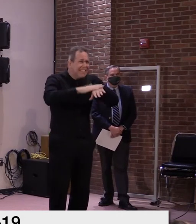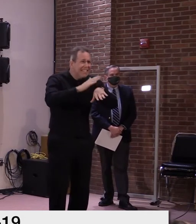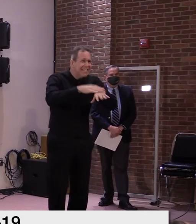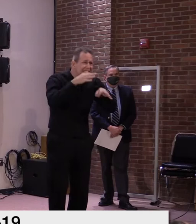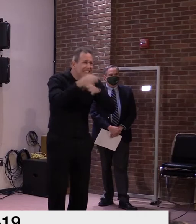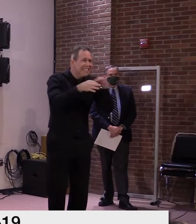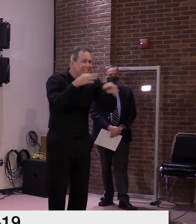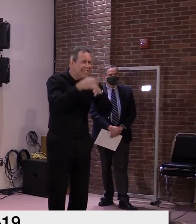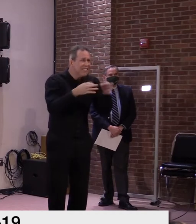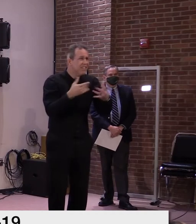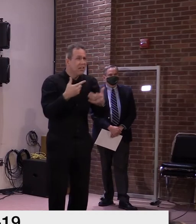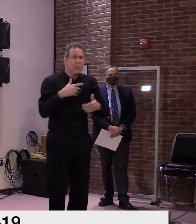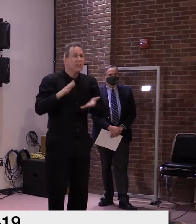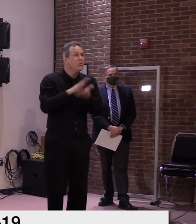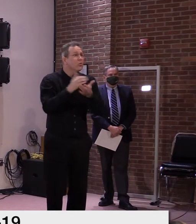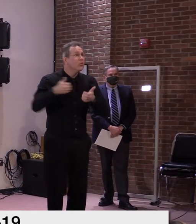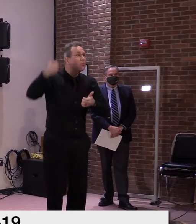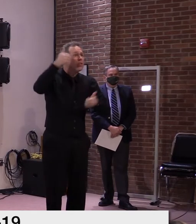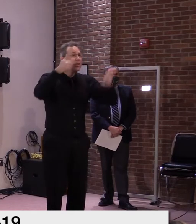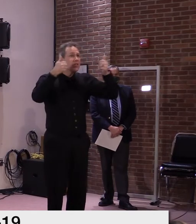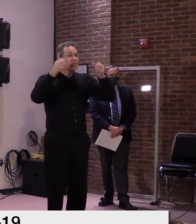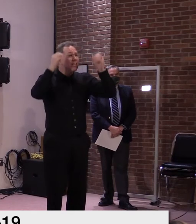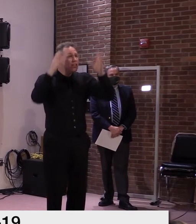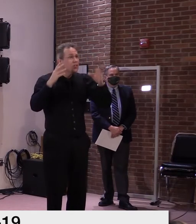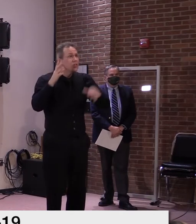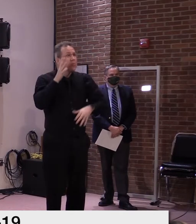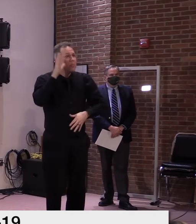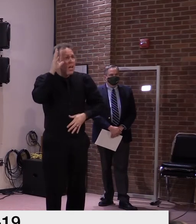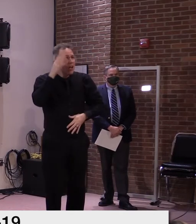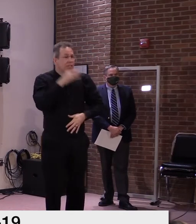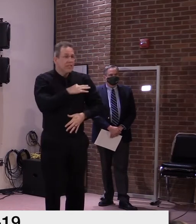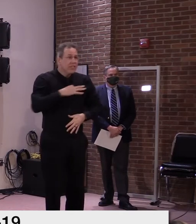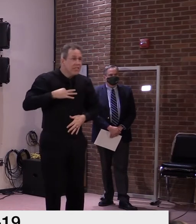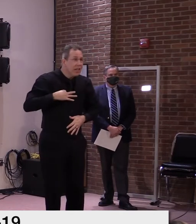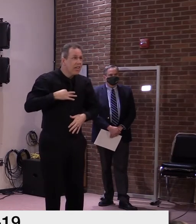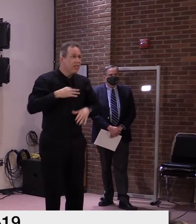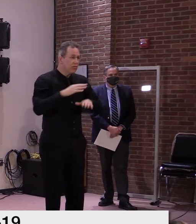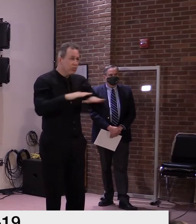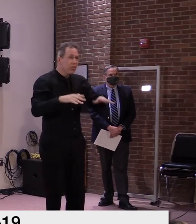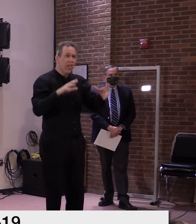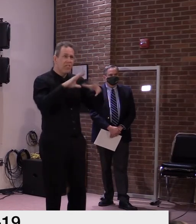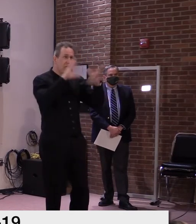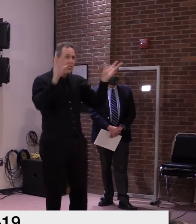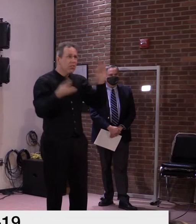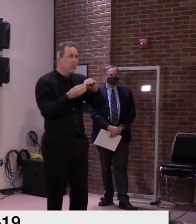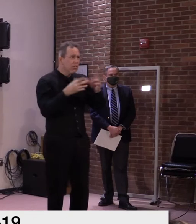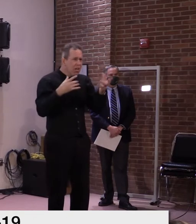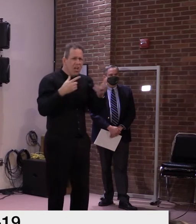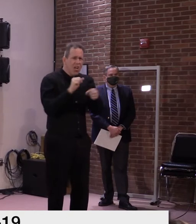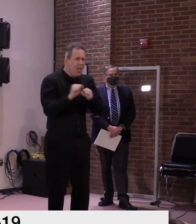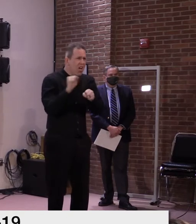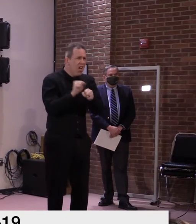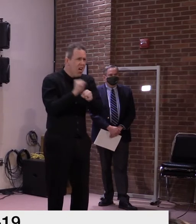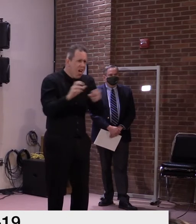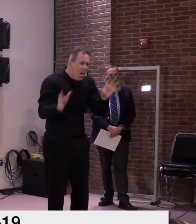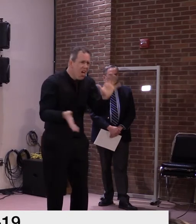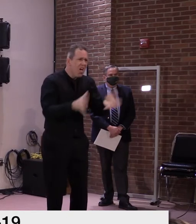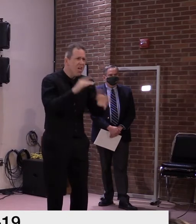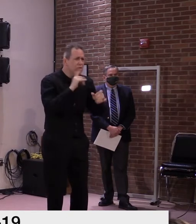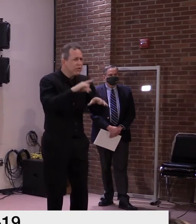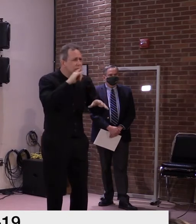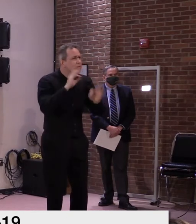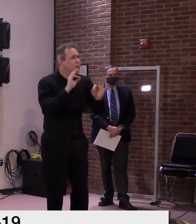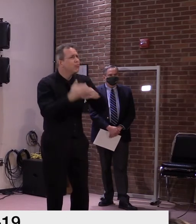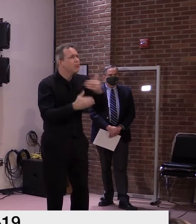teachers, staff, parents, and kids across the state are working incredibly hard and facing challenges we've never faced